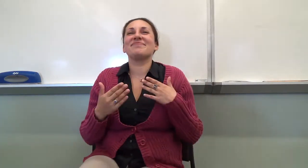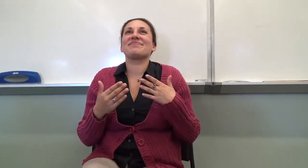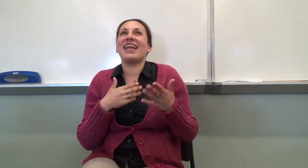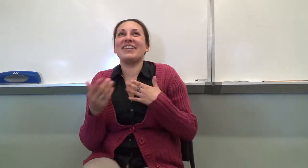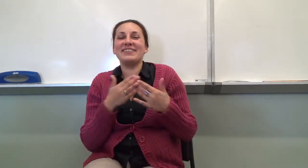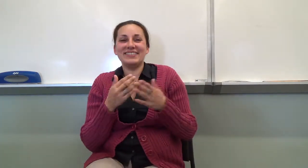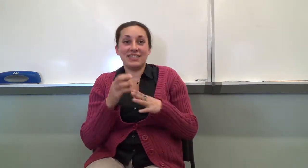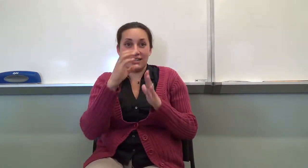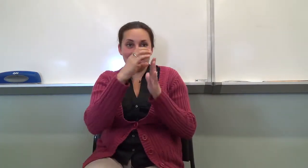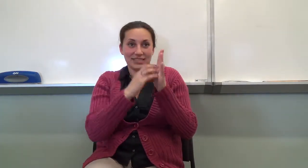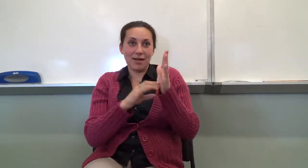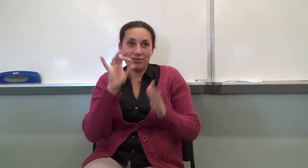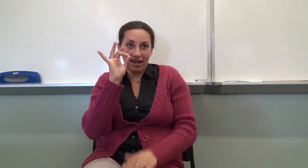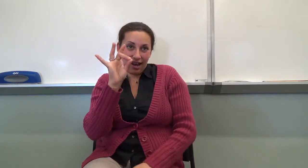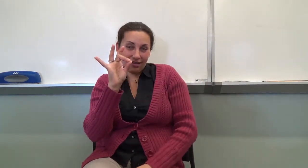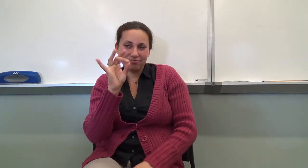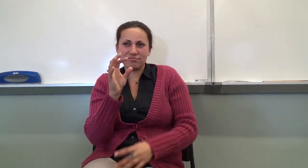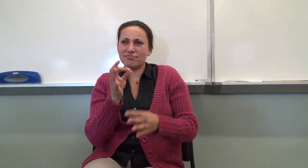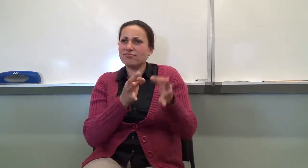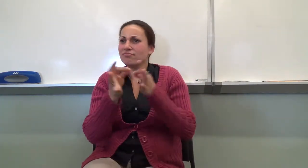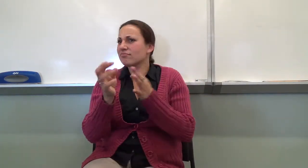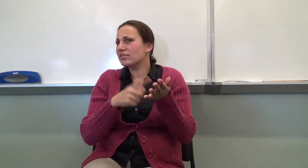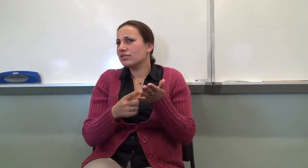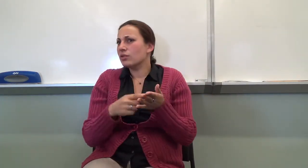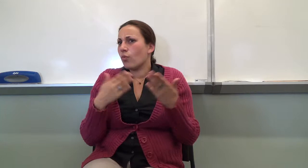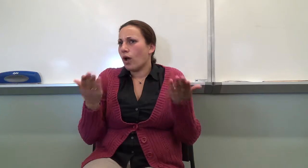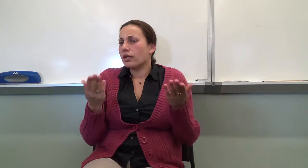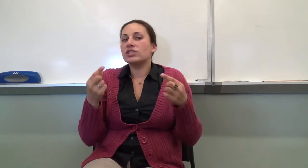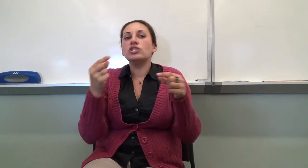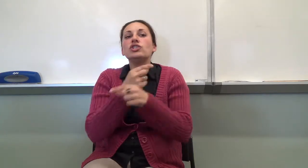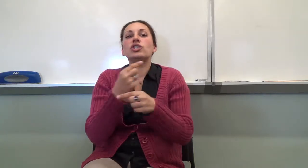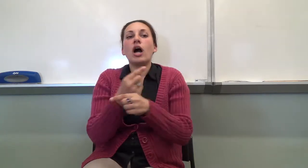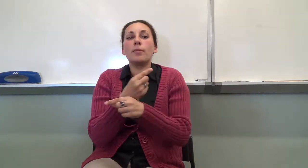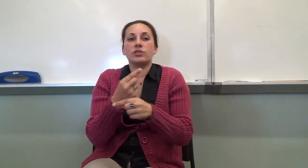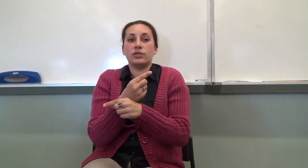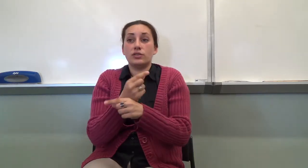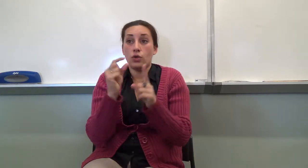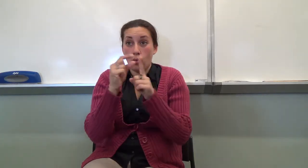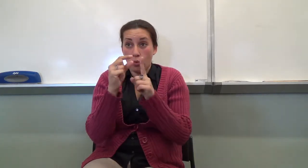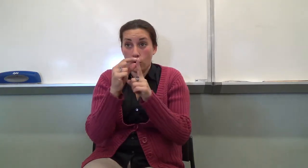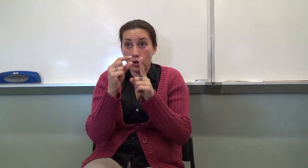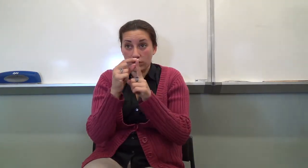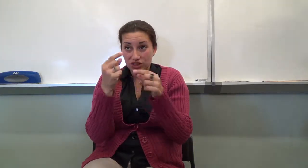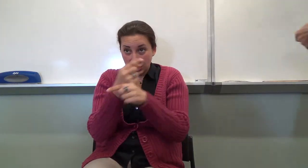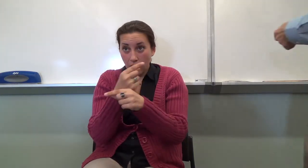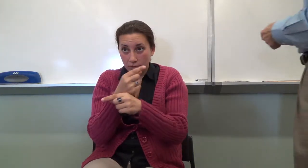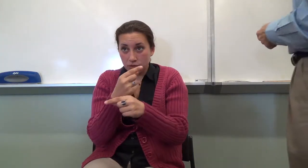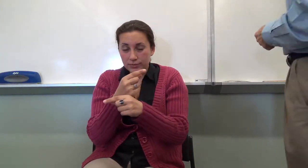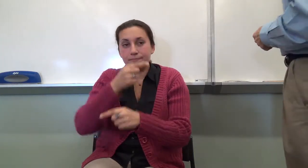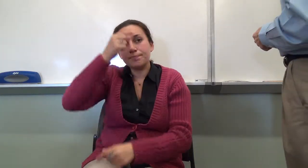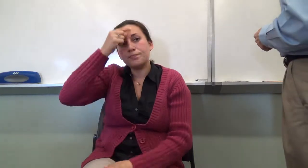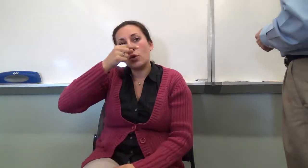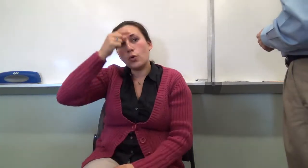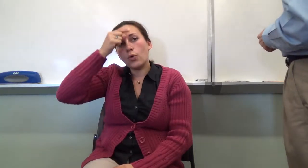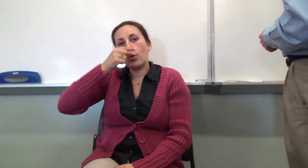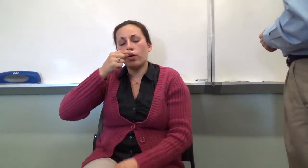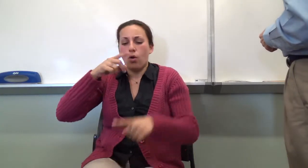basically it's about geometry. The word geometry is a Greek word because they did most of the work on